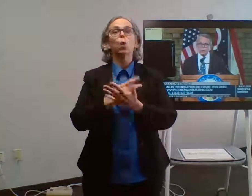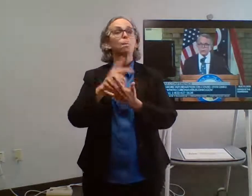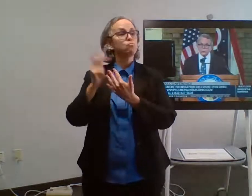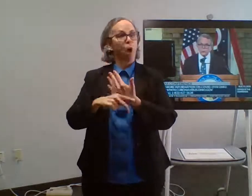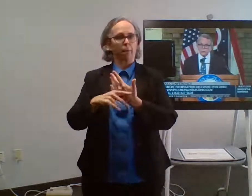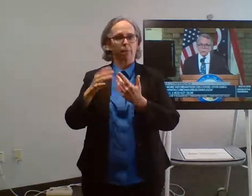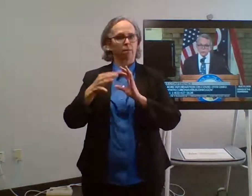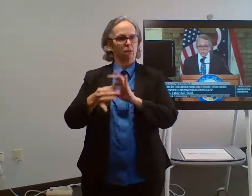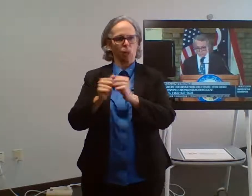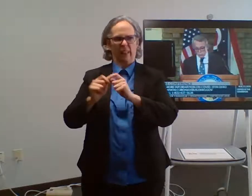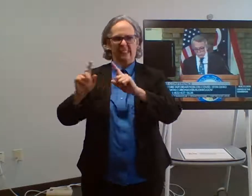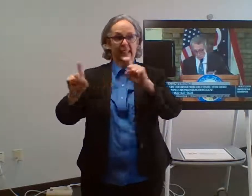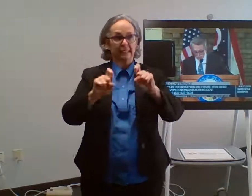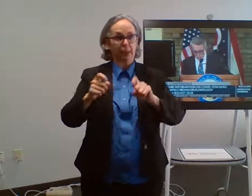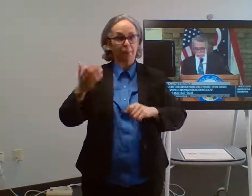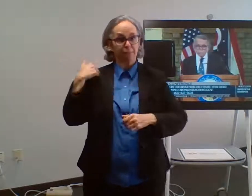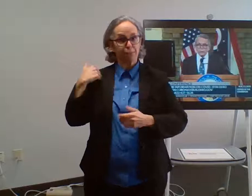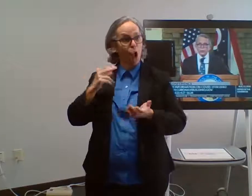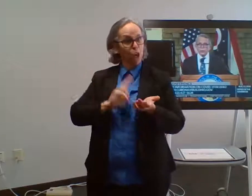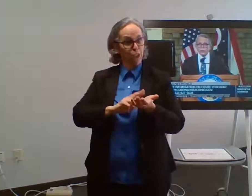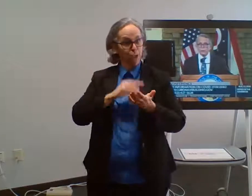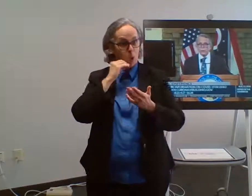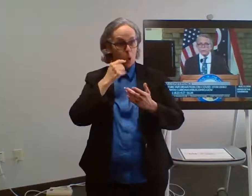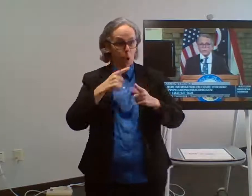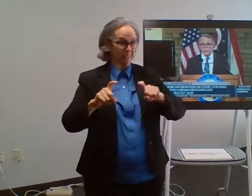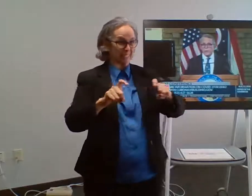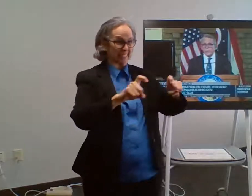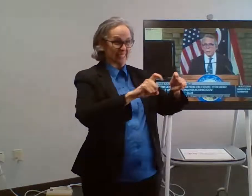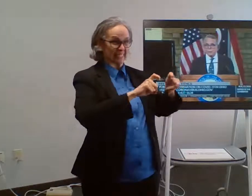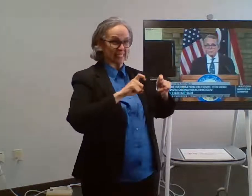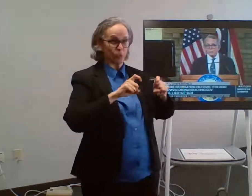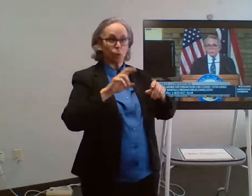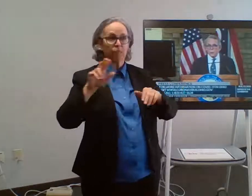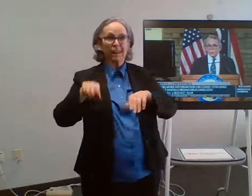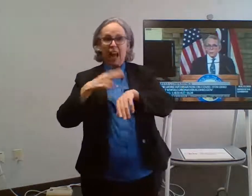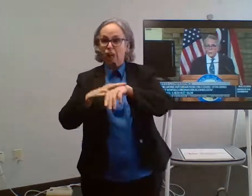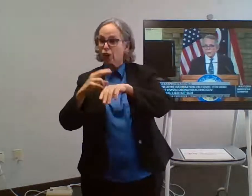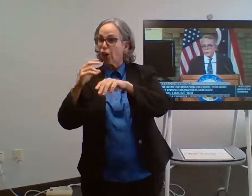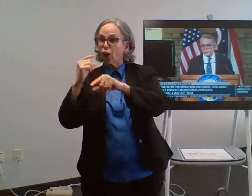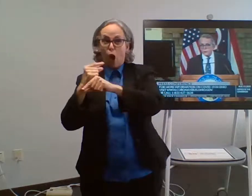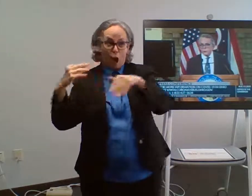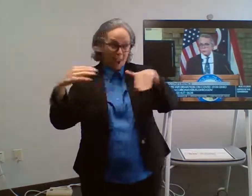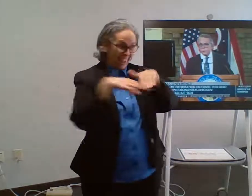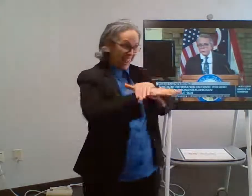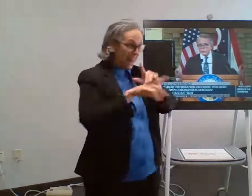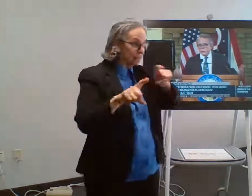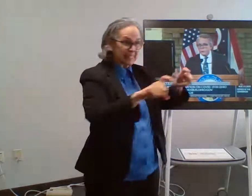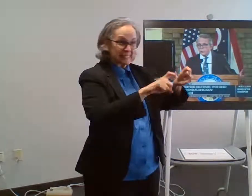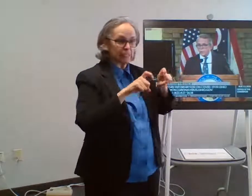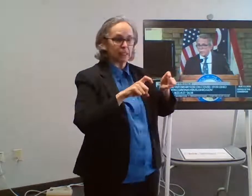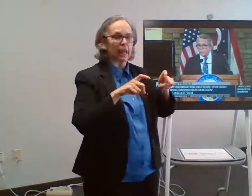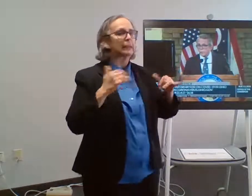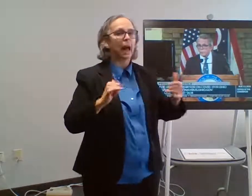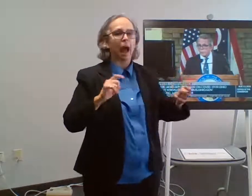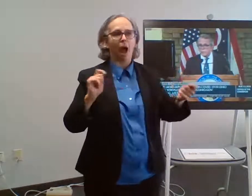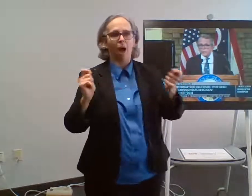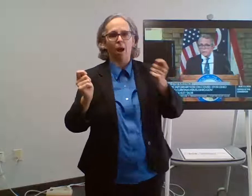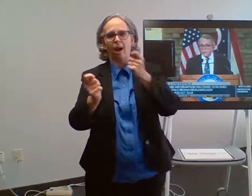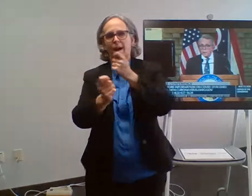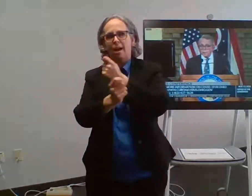in our nursing homes. We now have a new protocol where we're requiring every nursing home basically to do their own